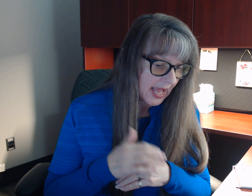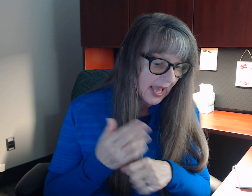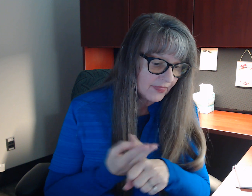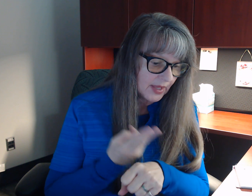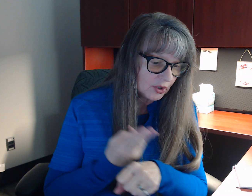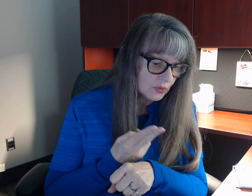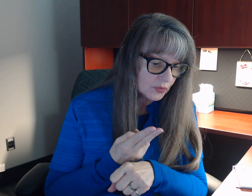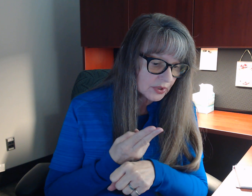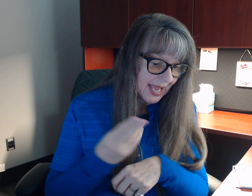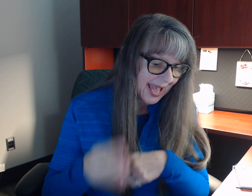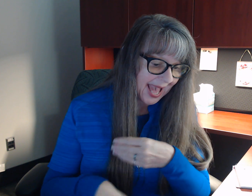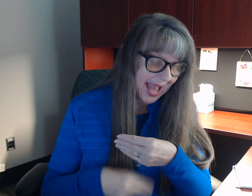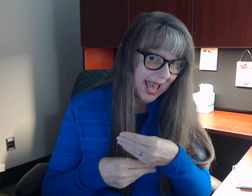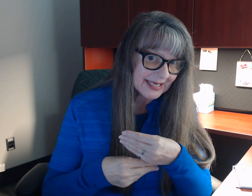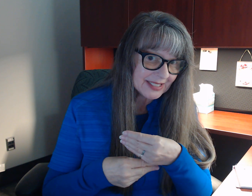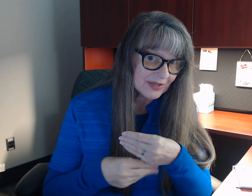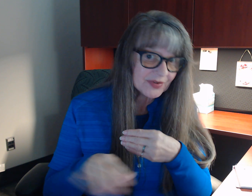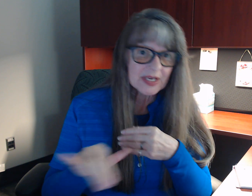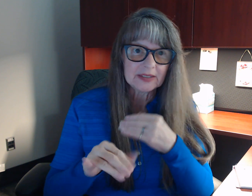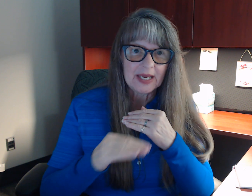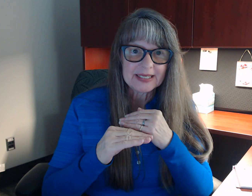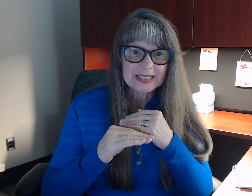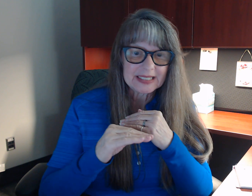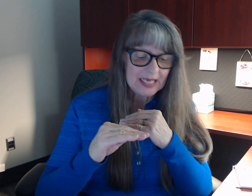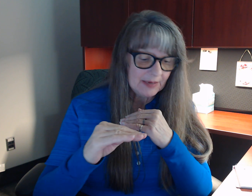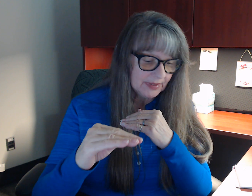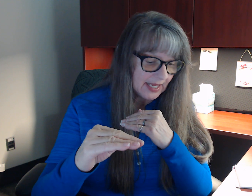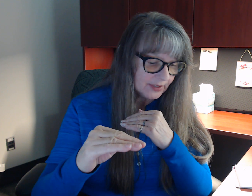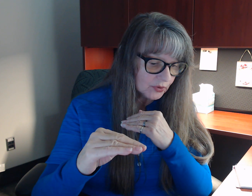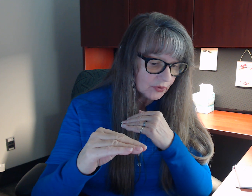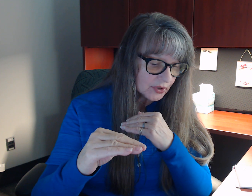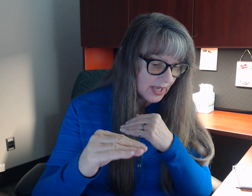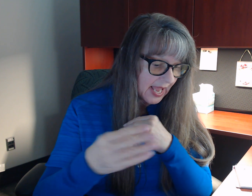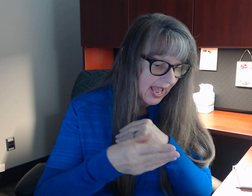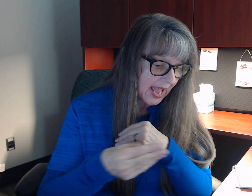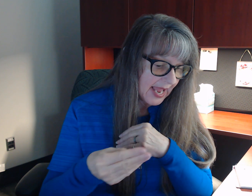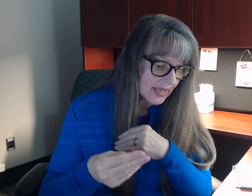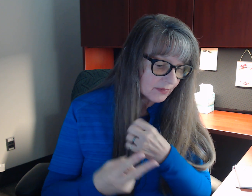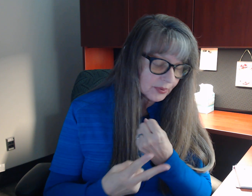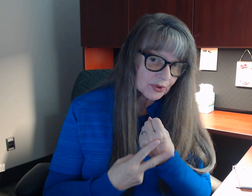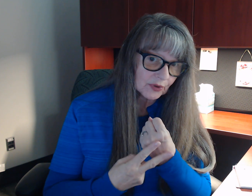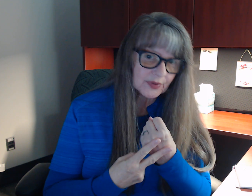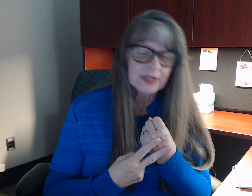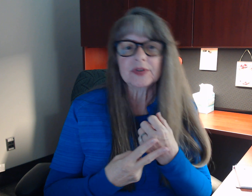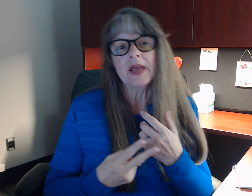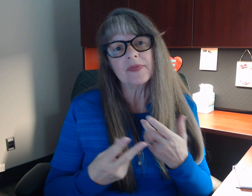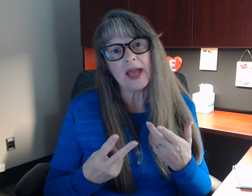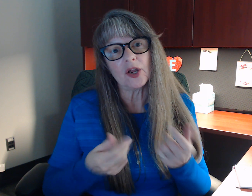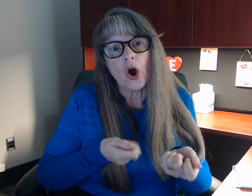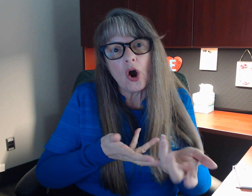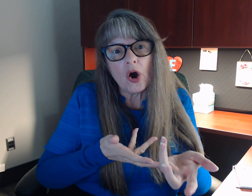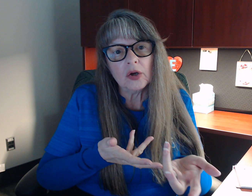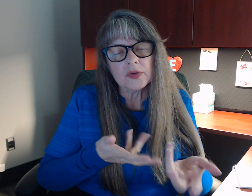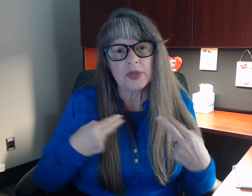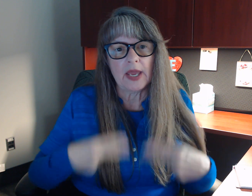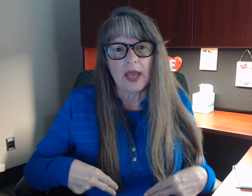and they use additives like stabilizers and preservatives that cause a